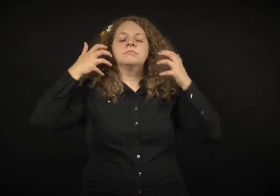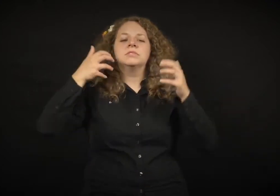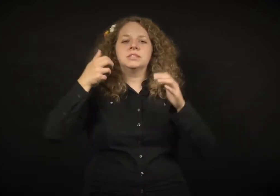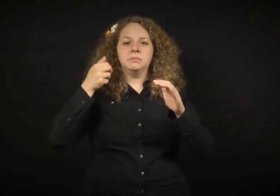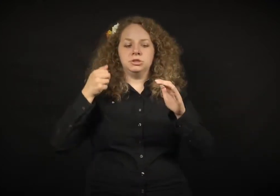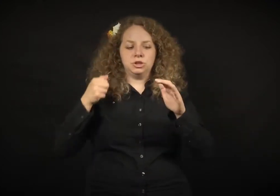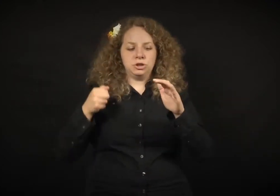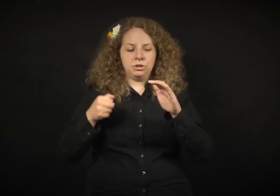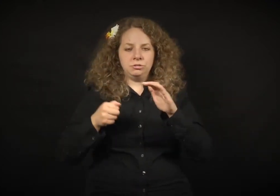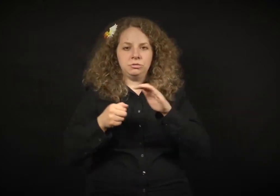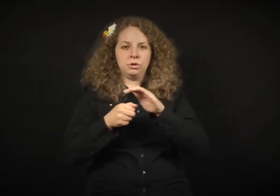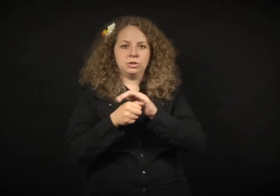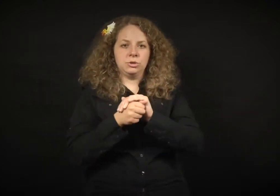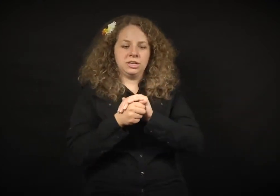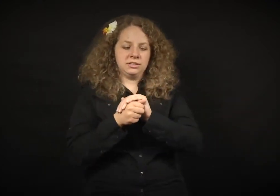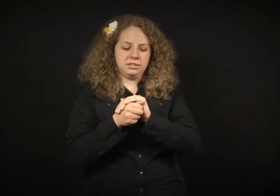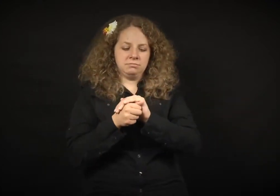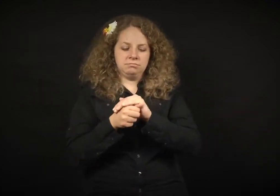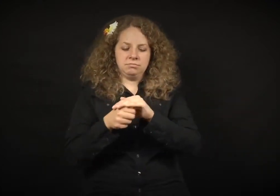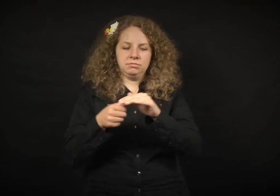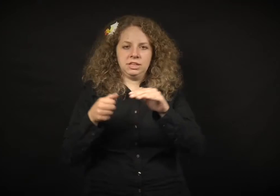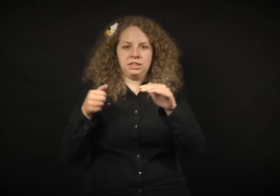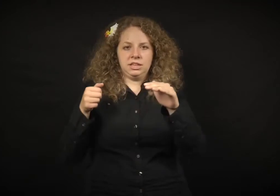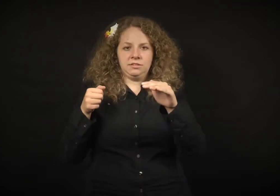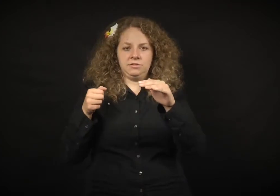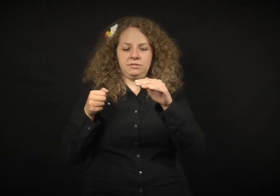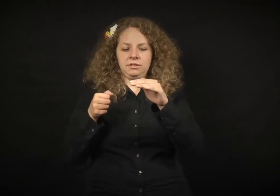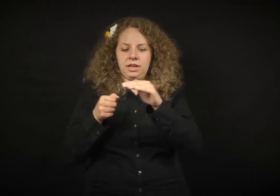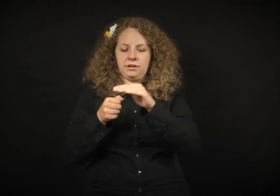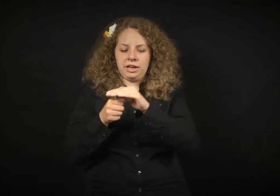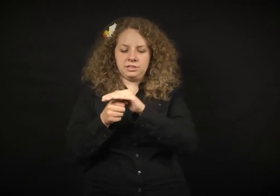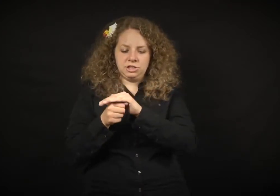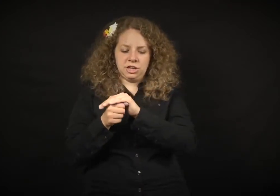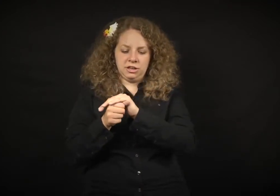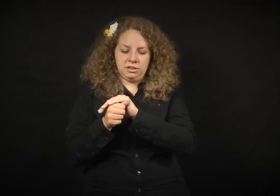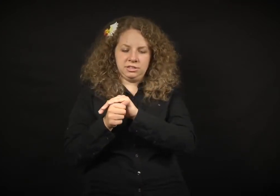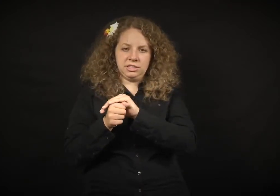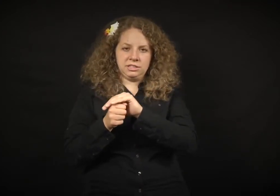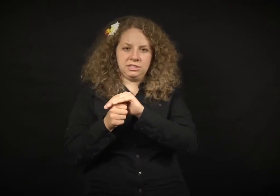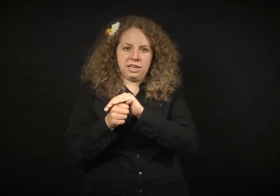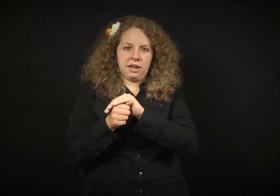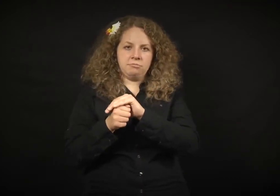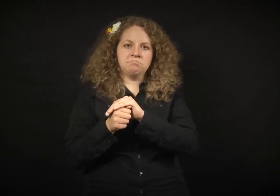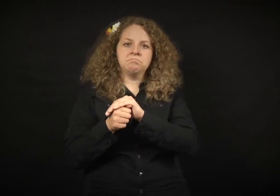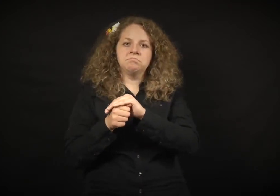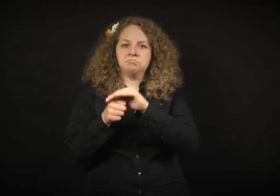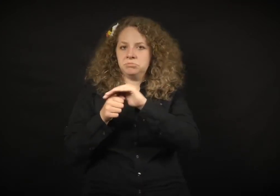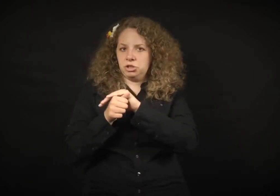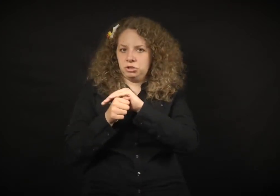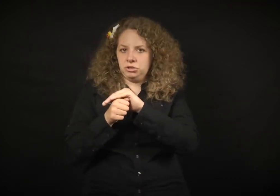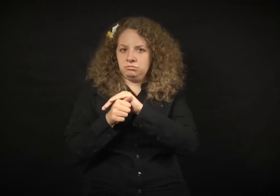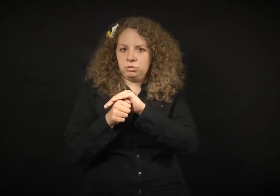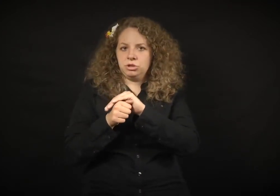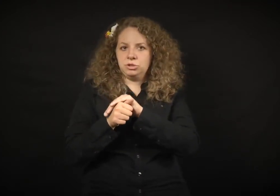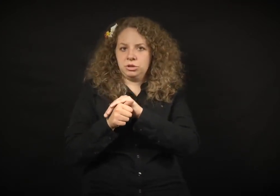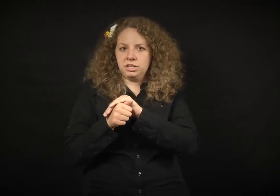This can be turtle or tortoise. Like think of how it has a shell and sticks its head out. Turtle or